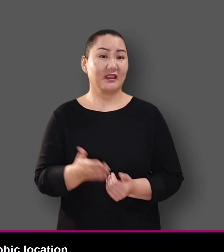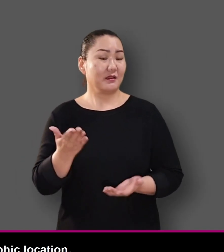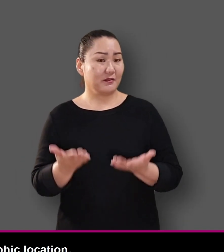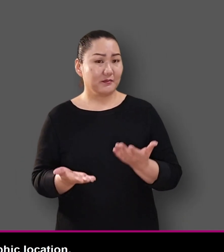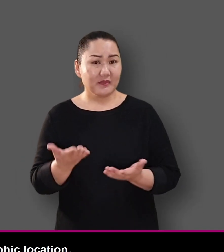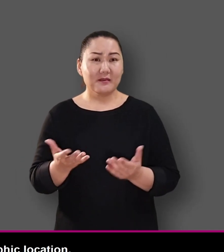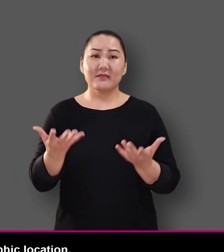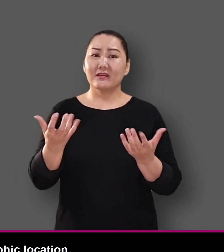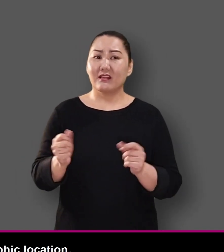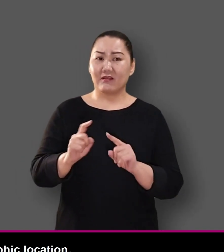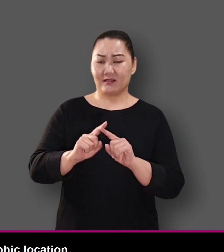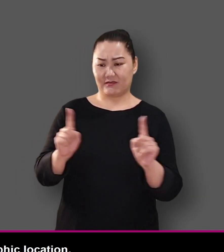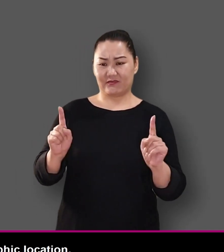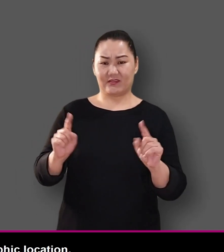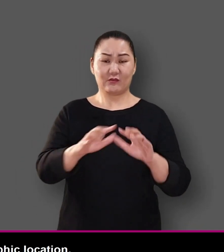geographic location,